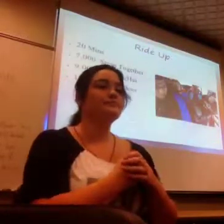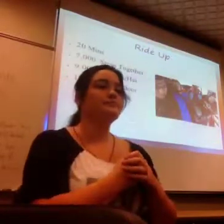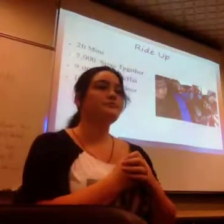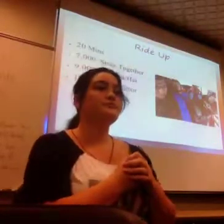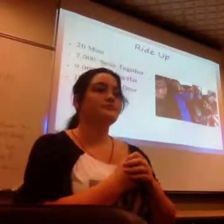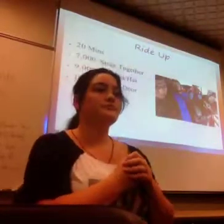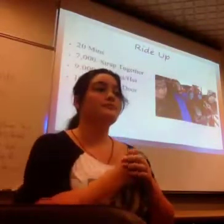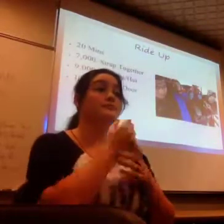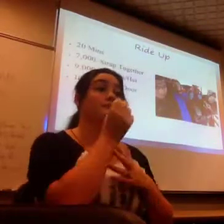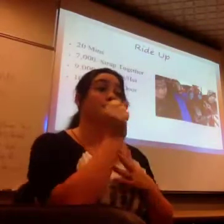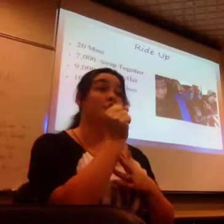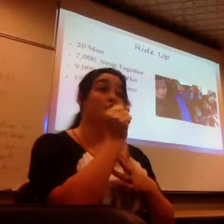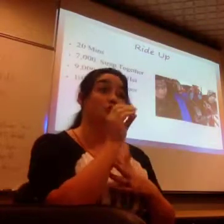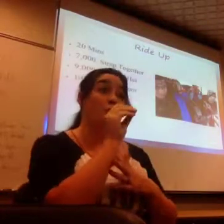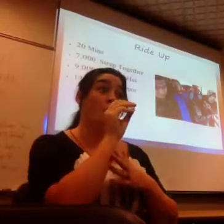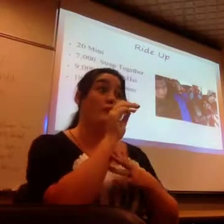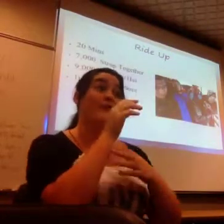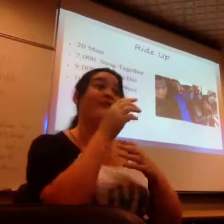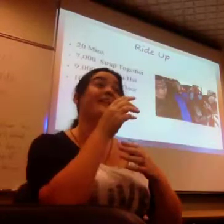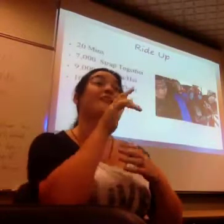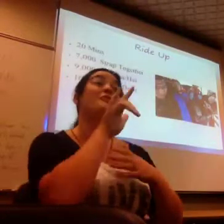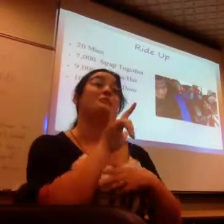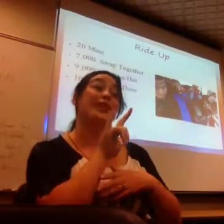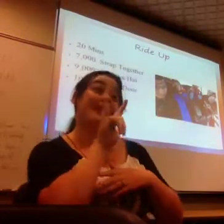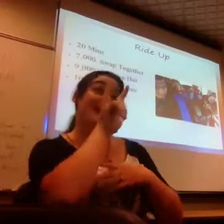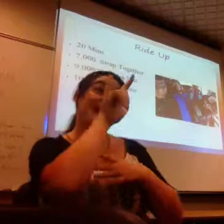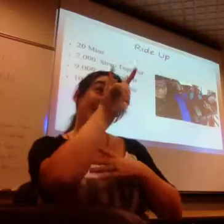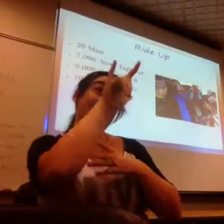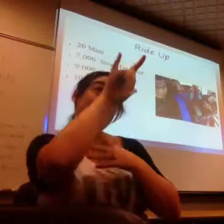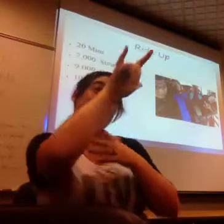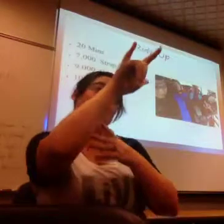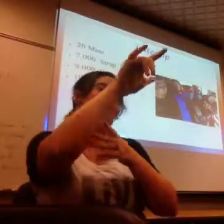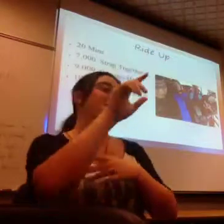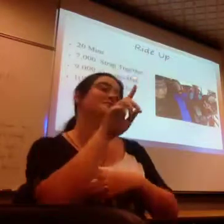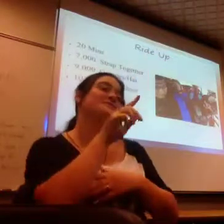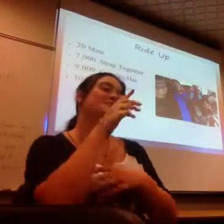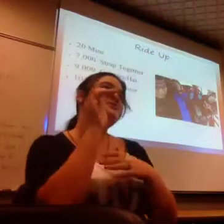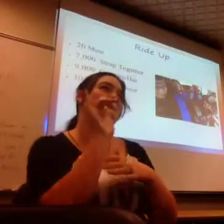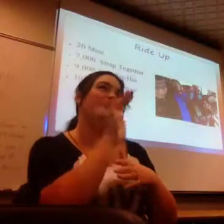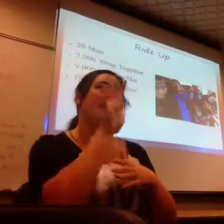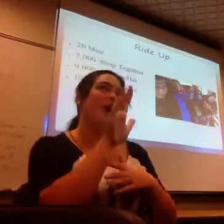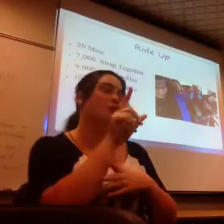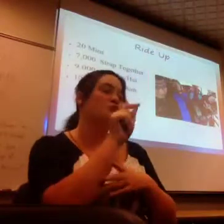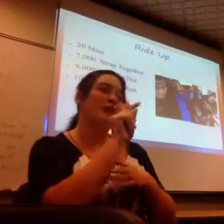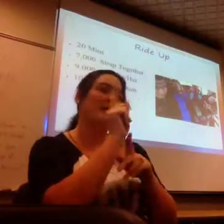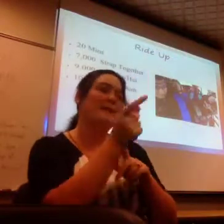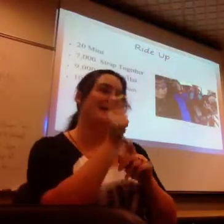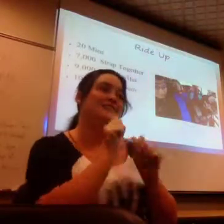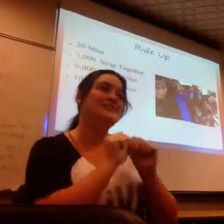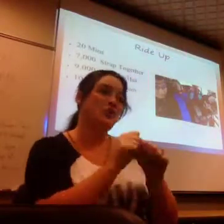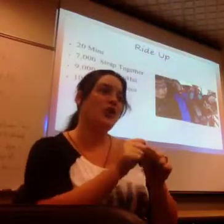So the plane ride up, it takes about 20 minutes. It's not too bad, and you just kind of go in a circle around